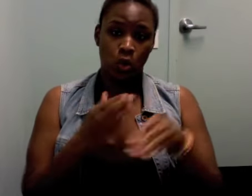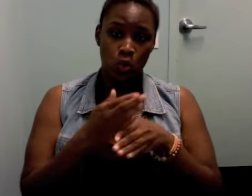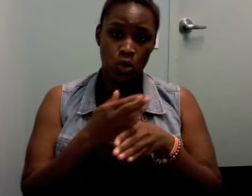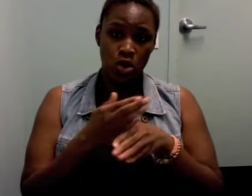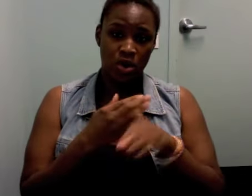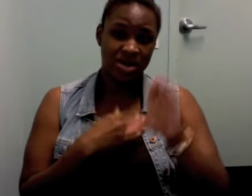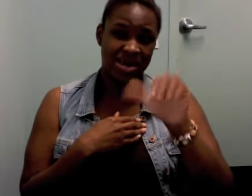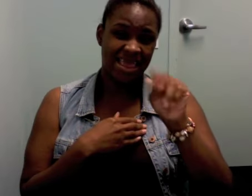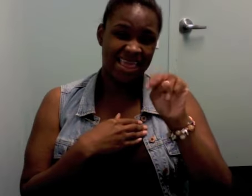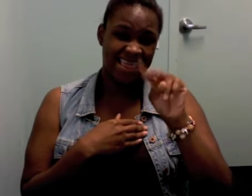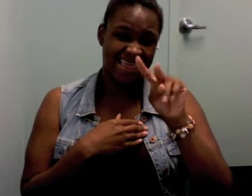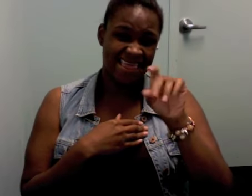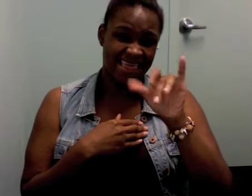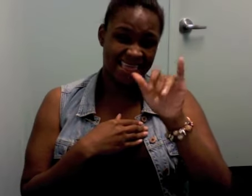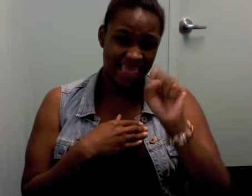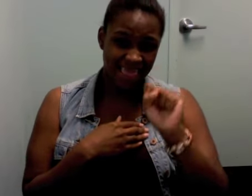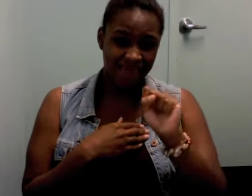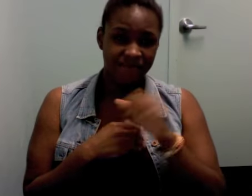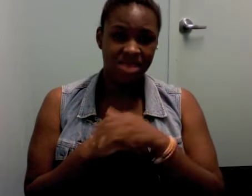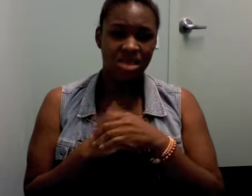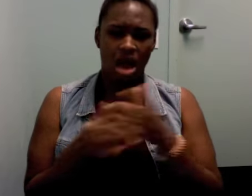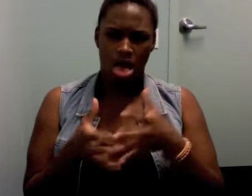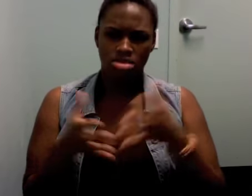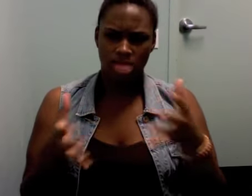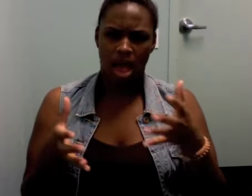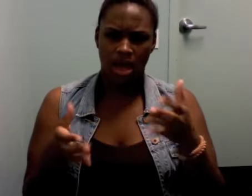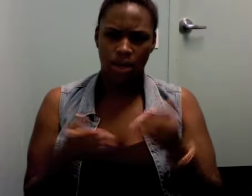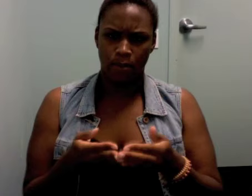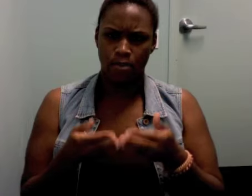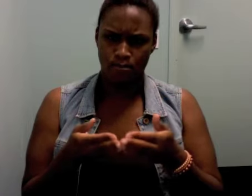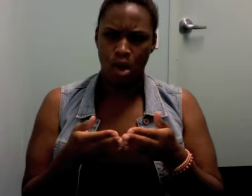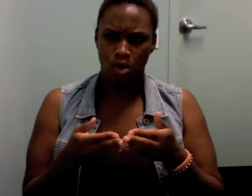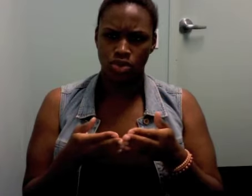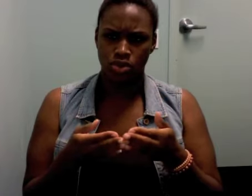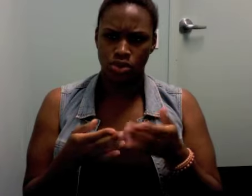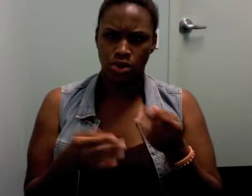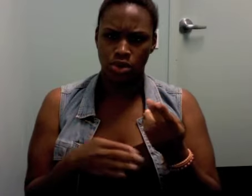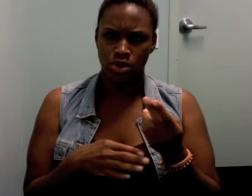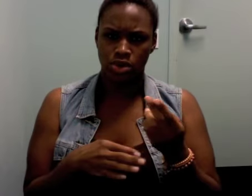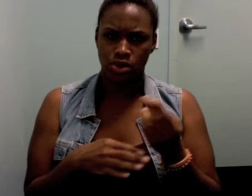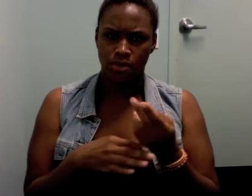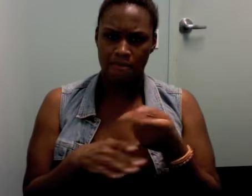around the turn of the century, and it's a skin. Essentially, the canvas is a skin stretched around